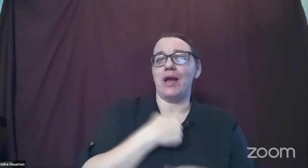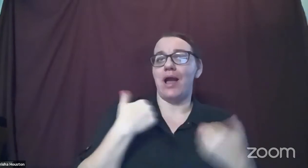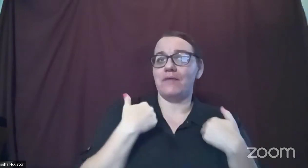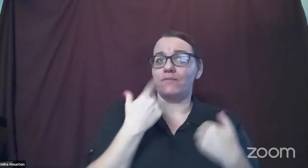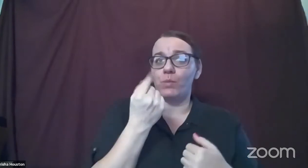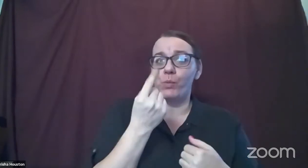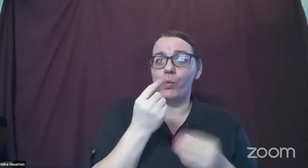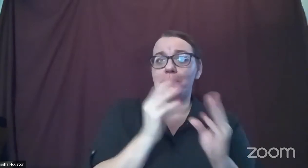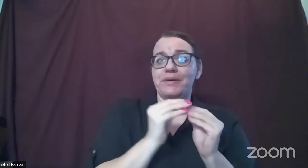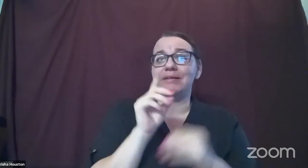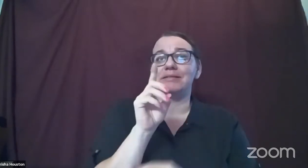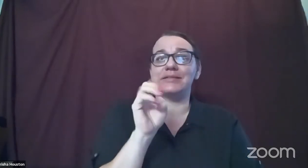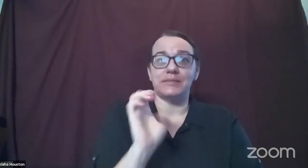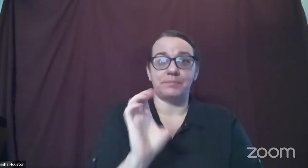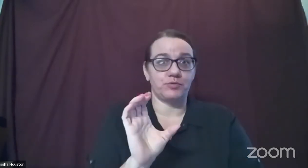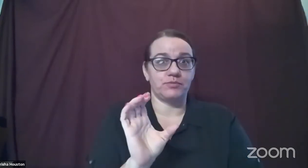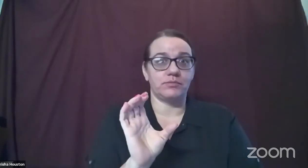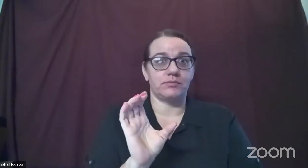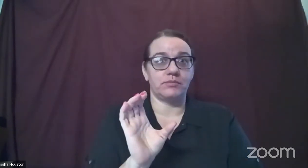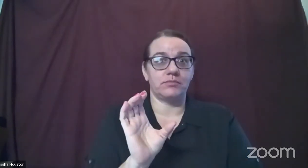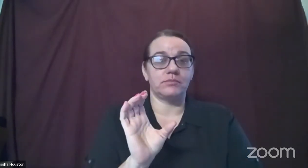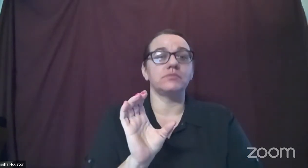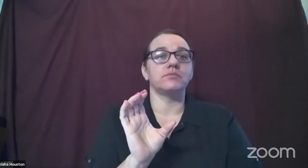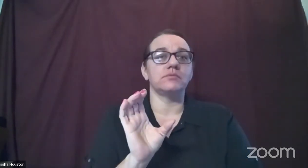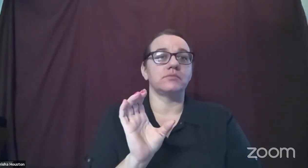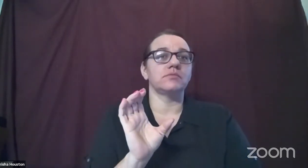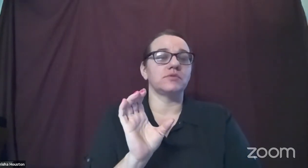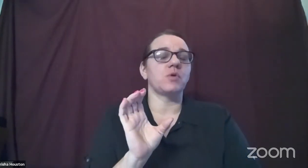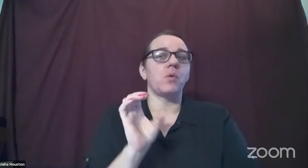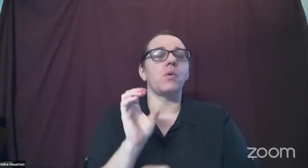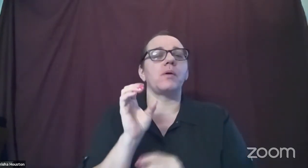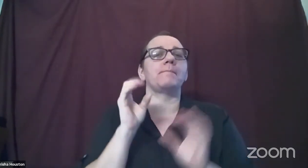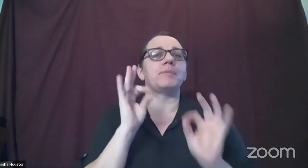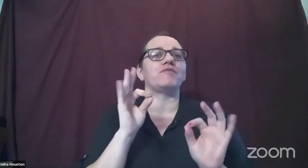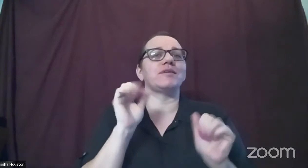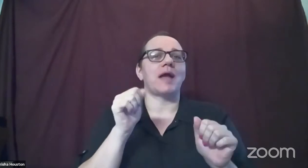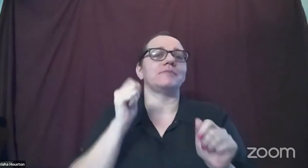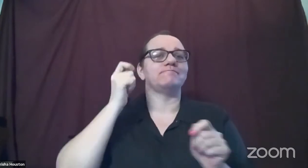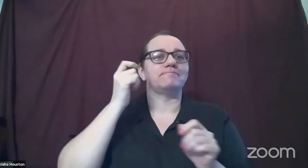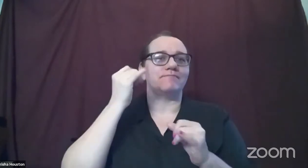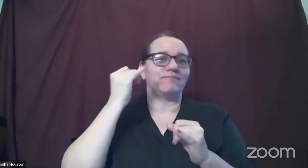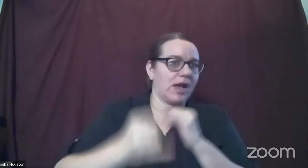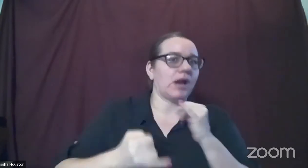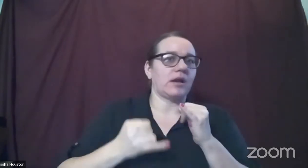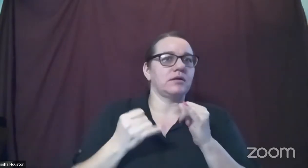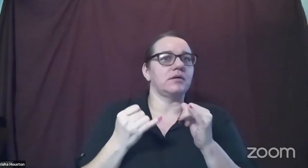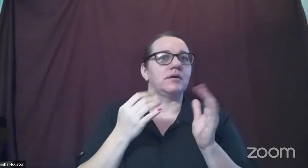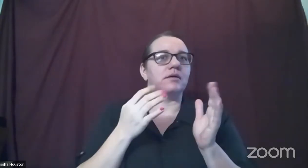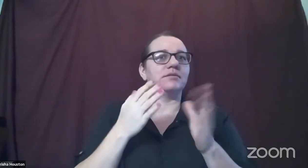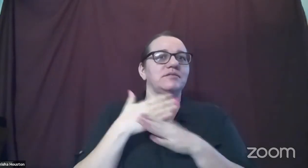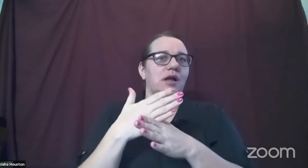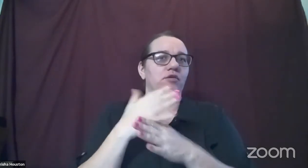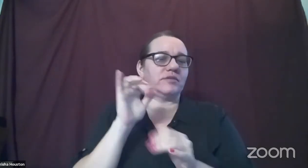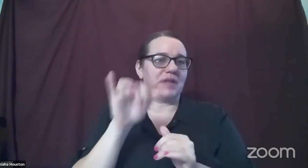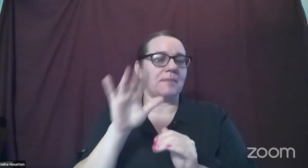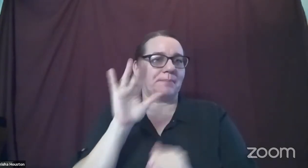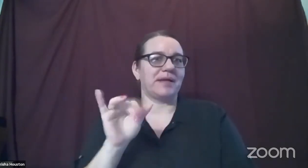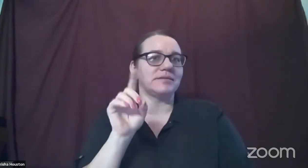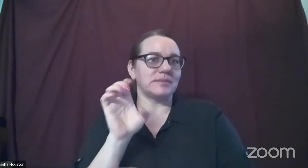general. And then we can have additional discussion in October and December. And that would be perfect